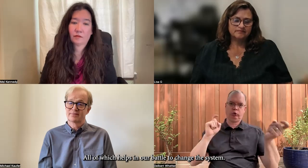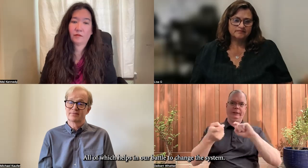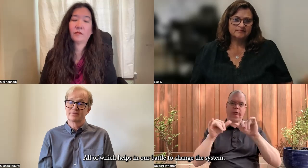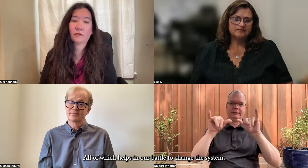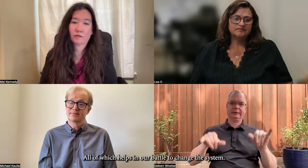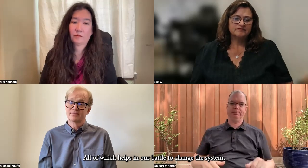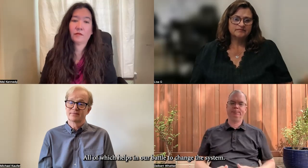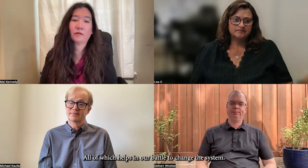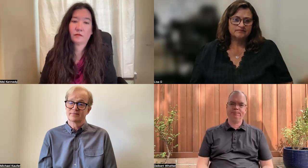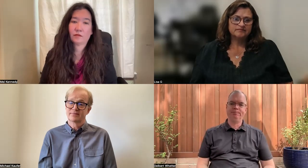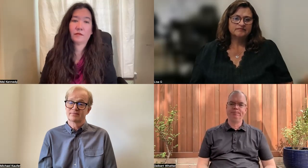to change the system.